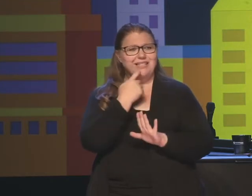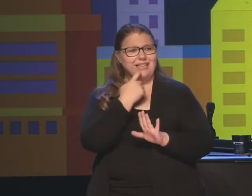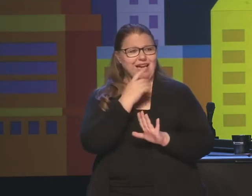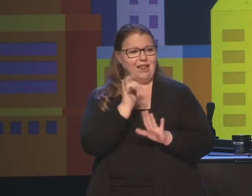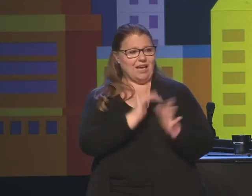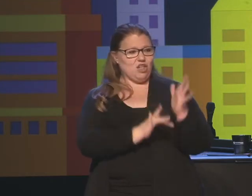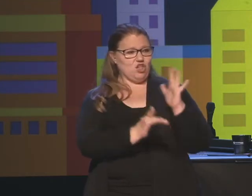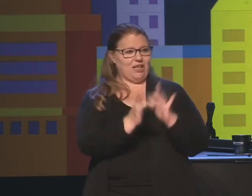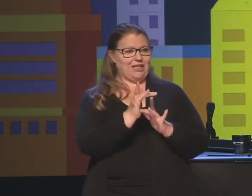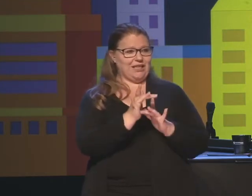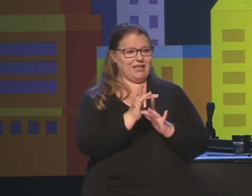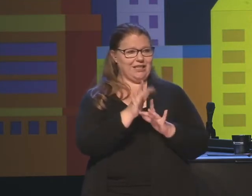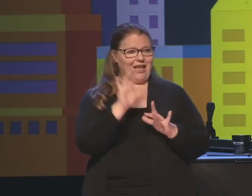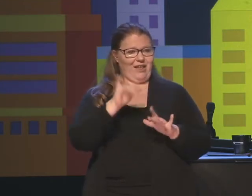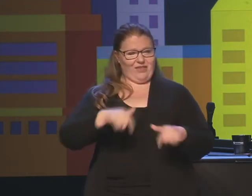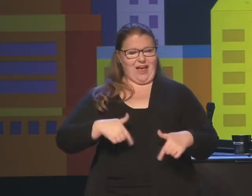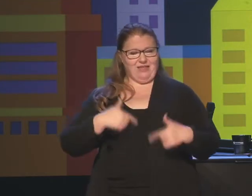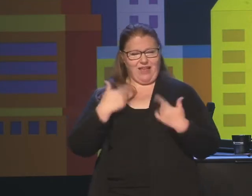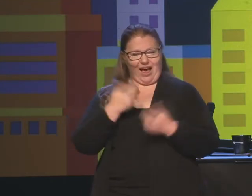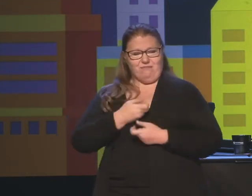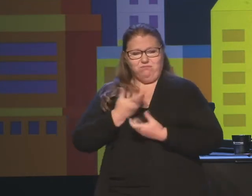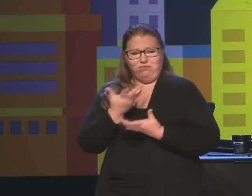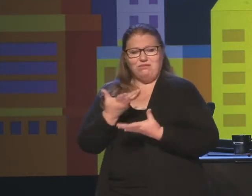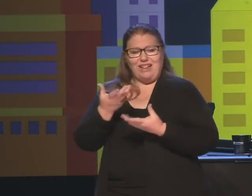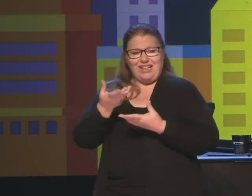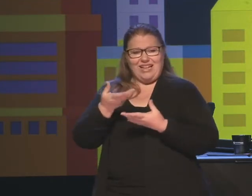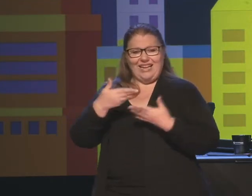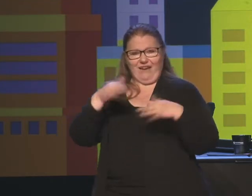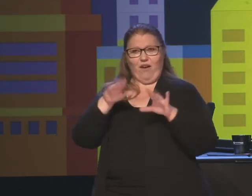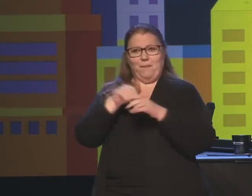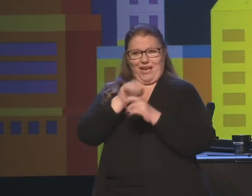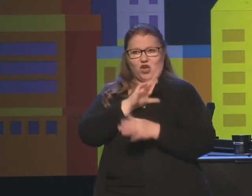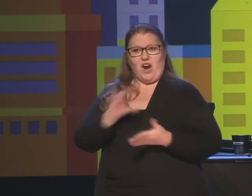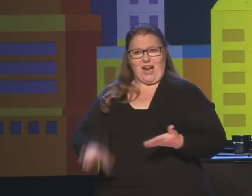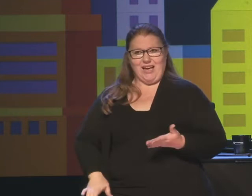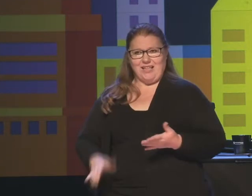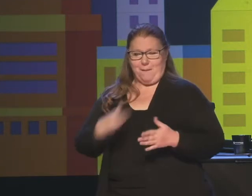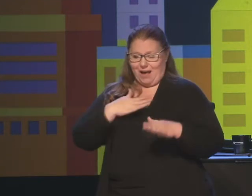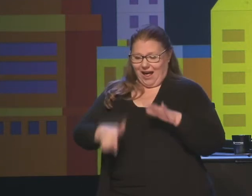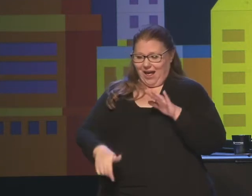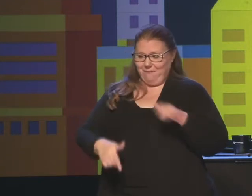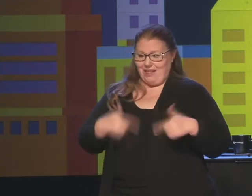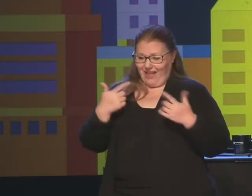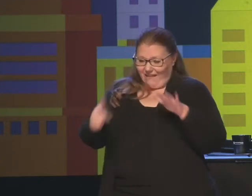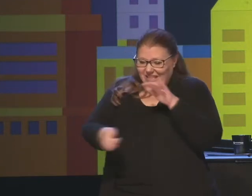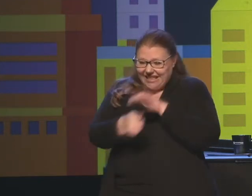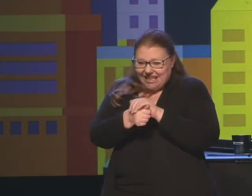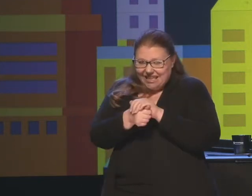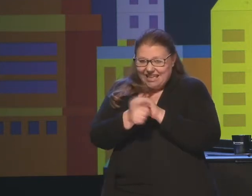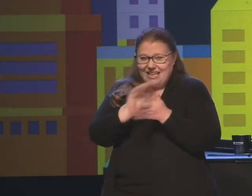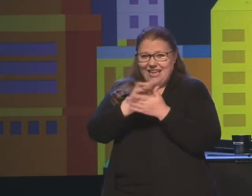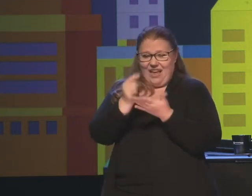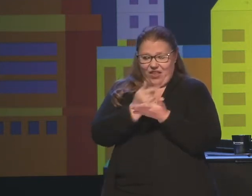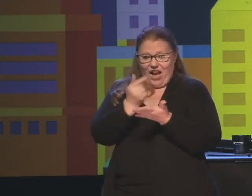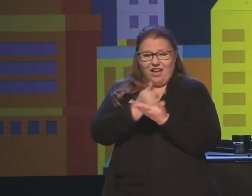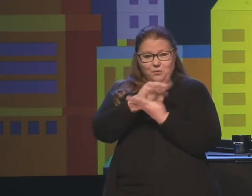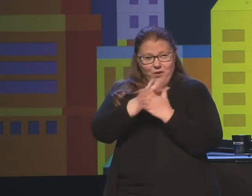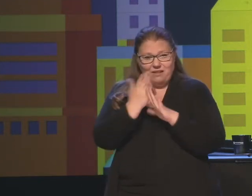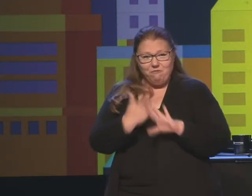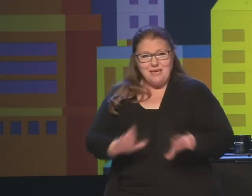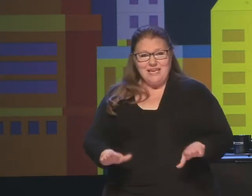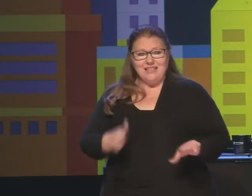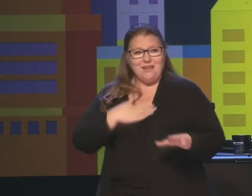a cruciform life, this life in Christ, where my life is hidden in the gospel of peace. My life is